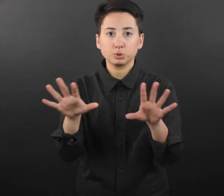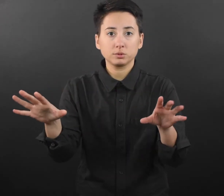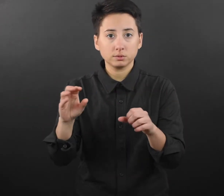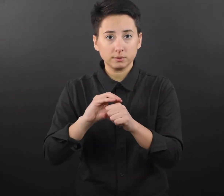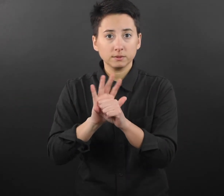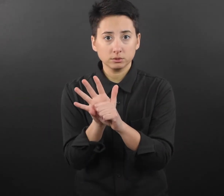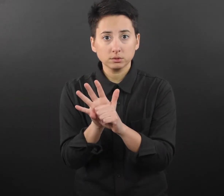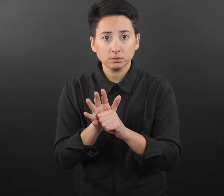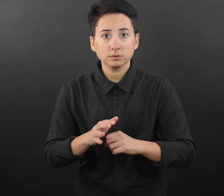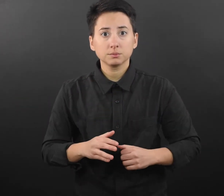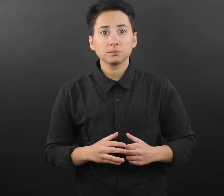of spreading the virus.